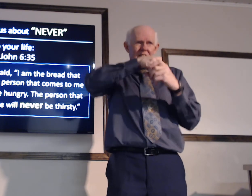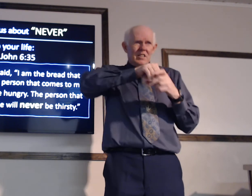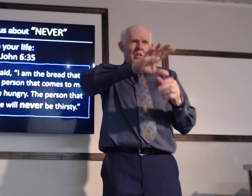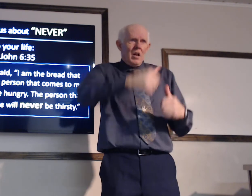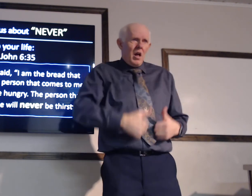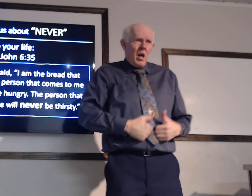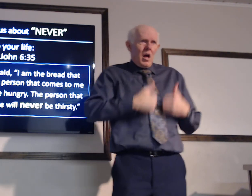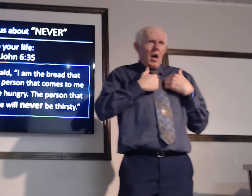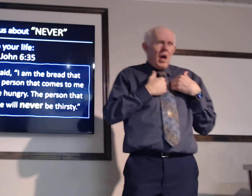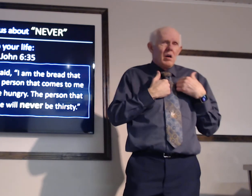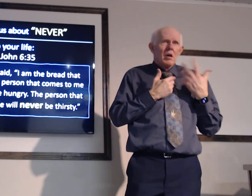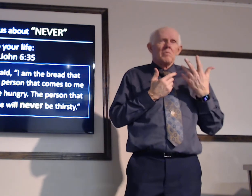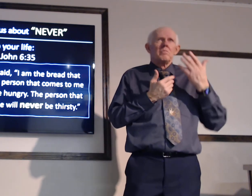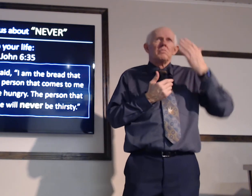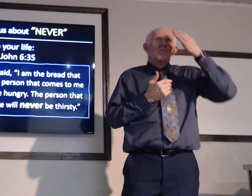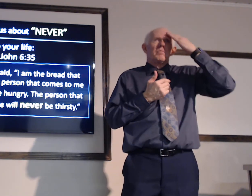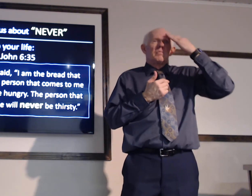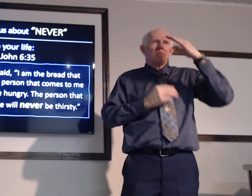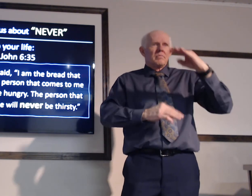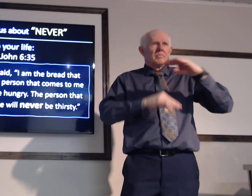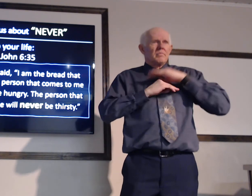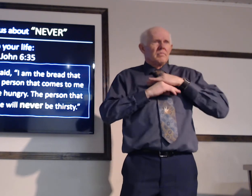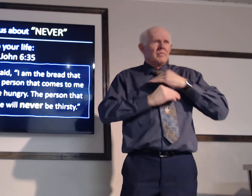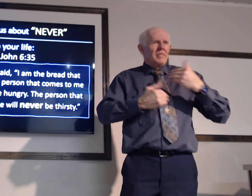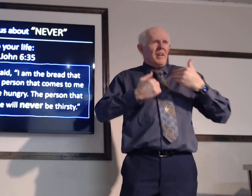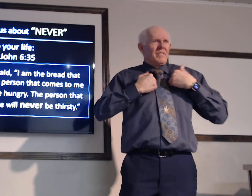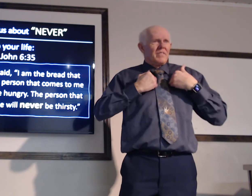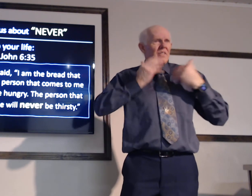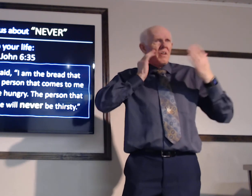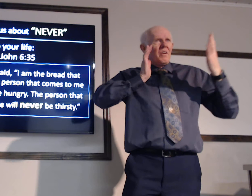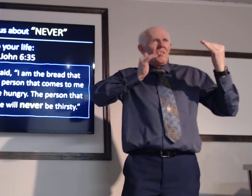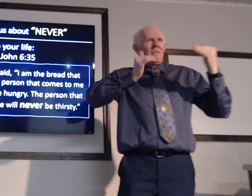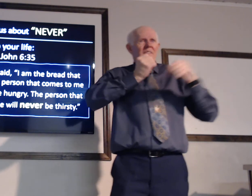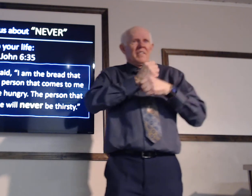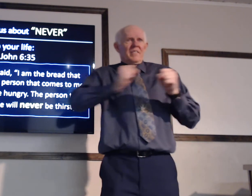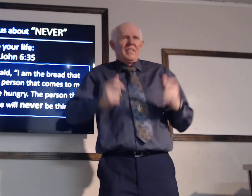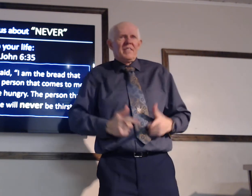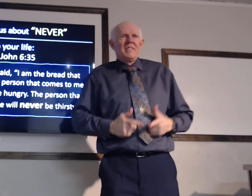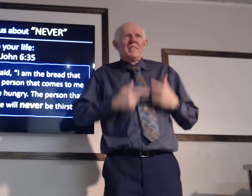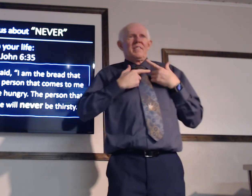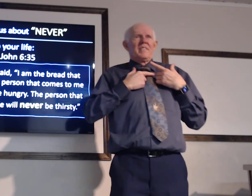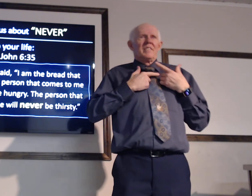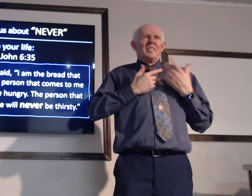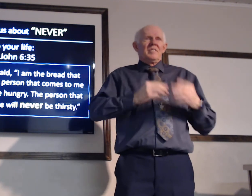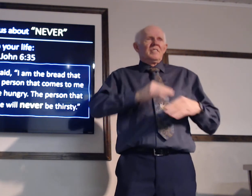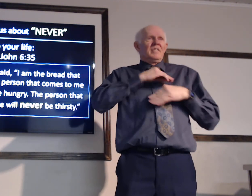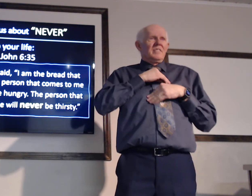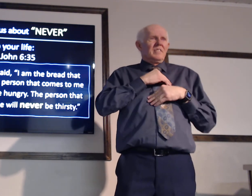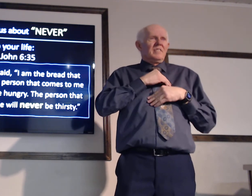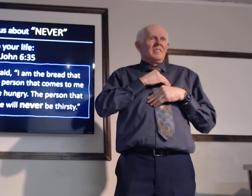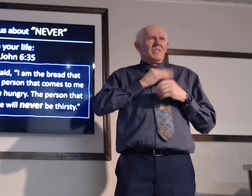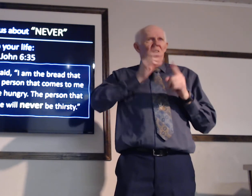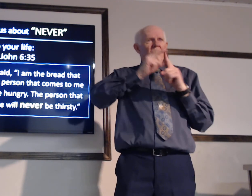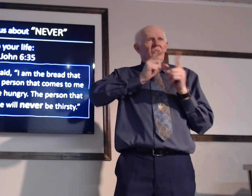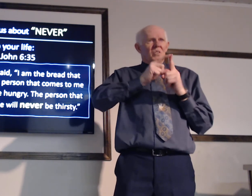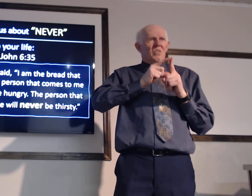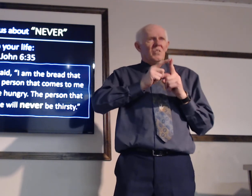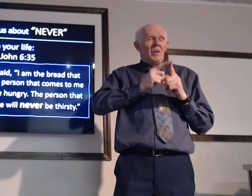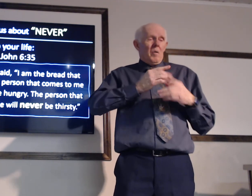Word. Jesus inside of your life. You know it in being satisfied with hope and life and satisfaction in